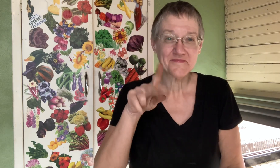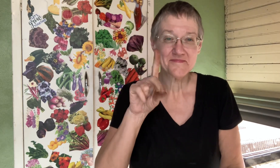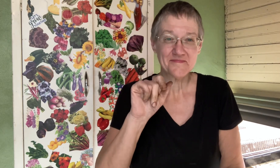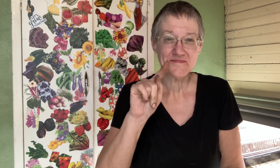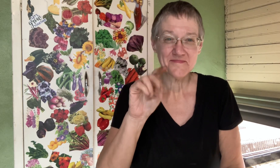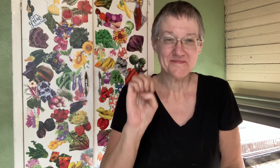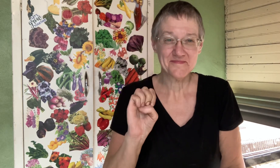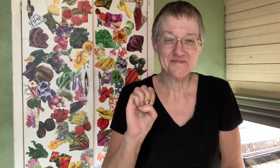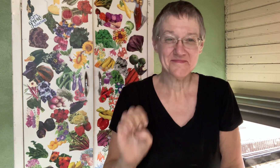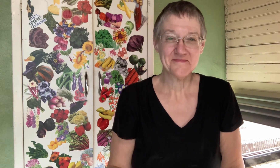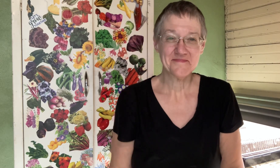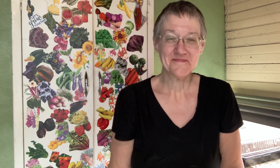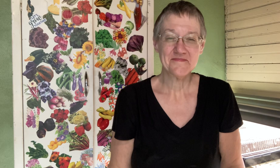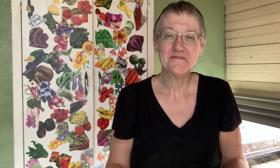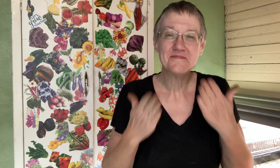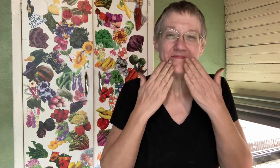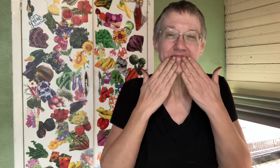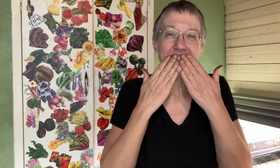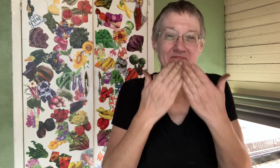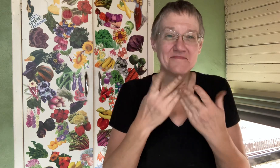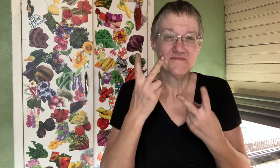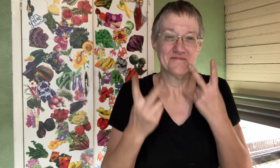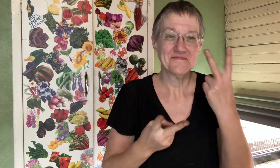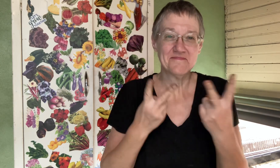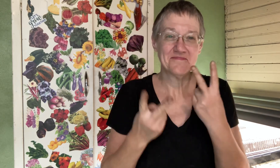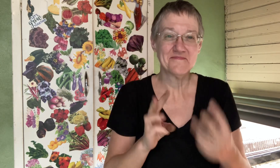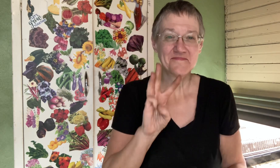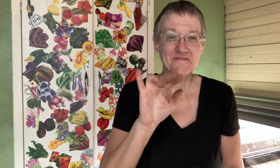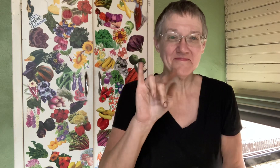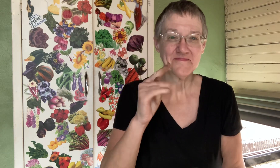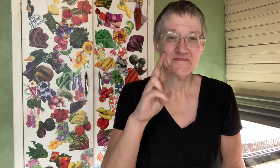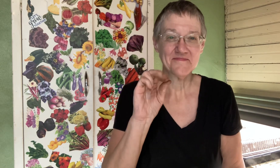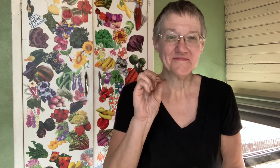Check back with us for an update. Thank you for visiting